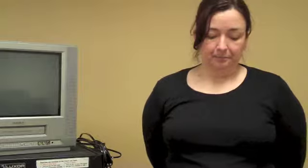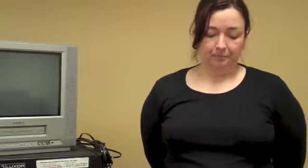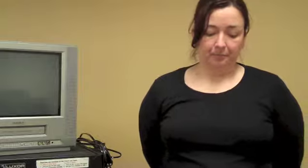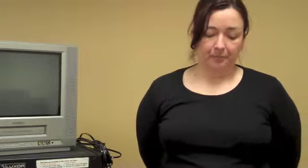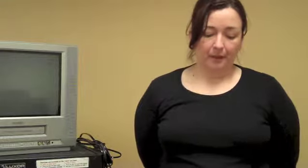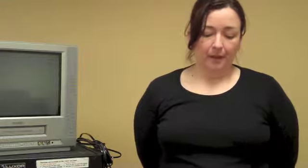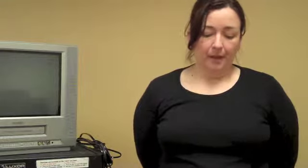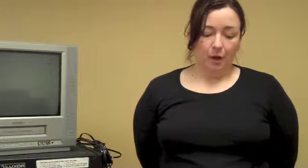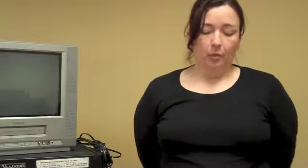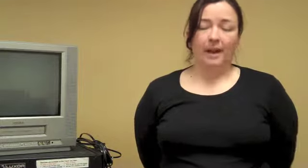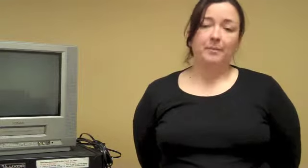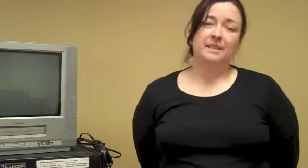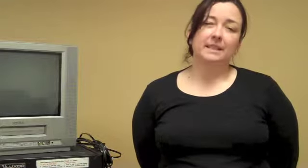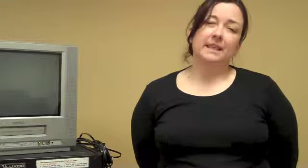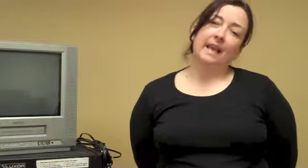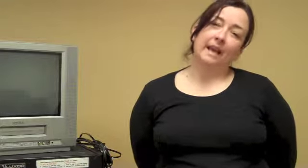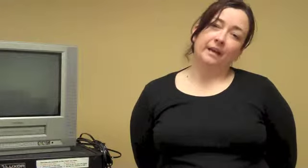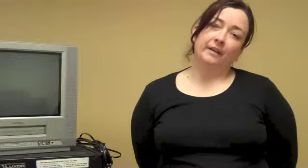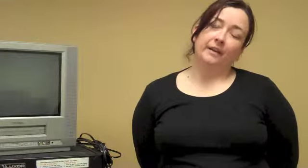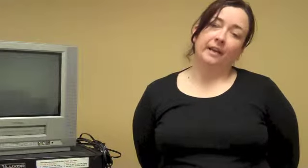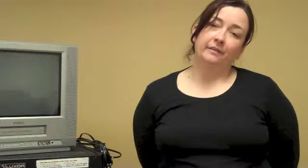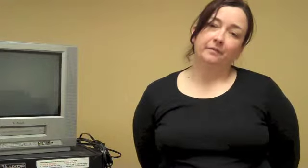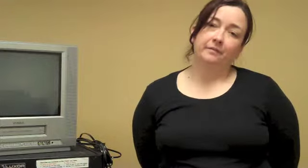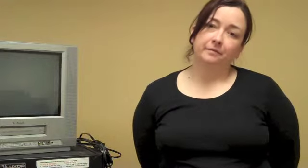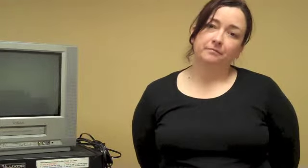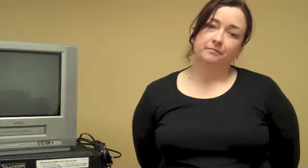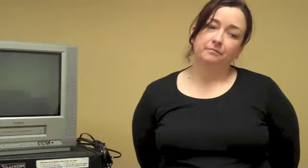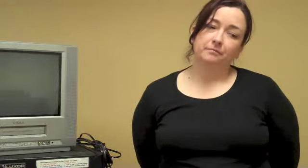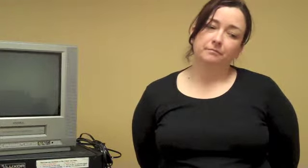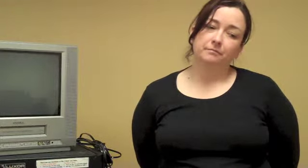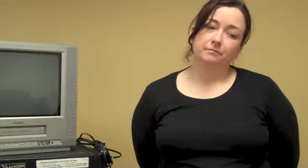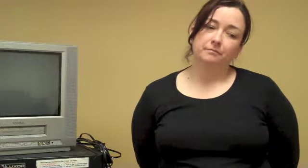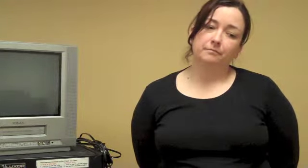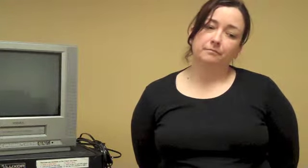Next, what happens to the air if